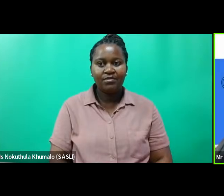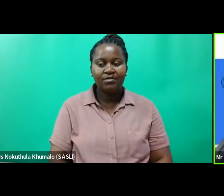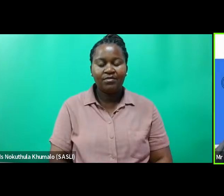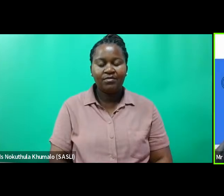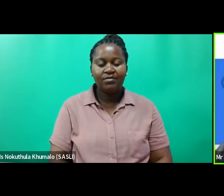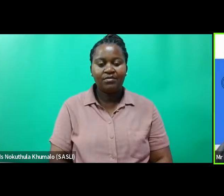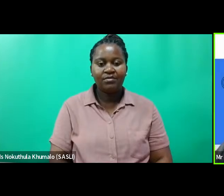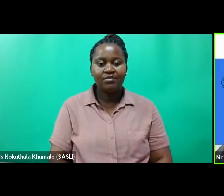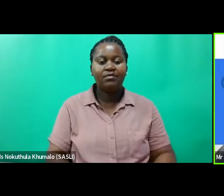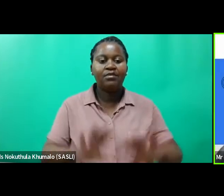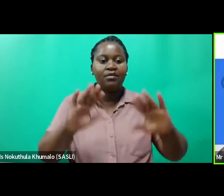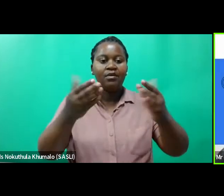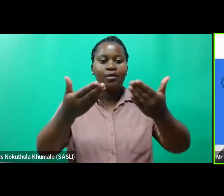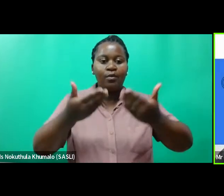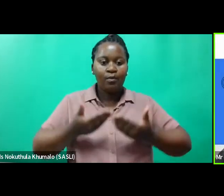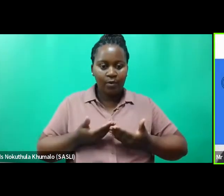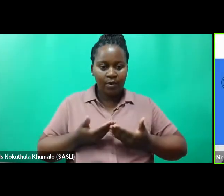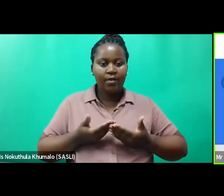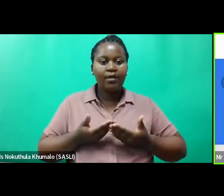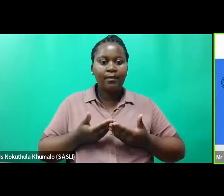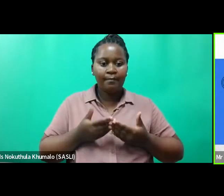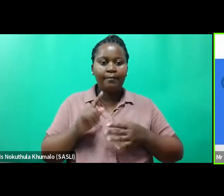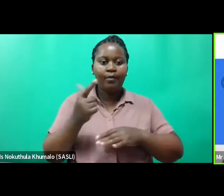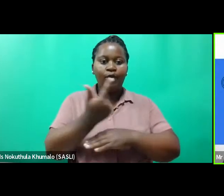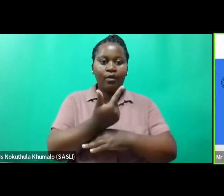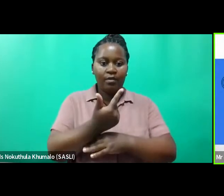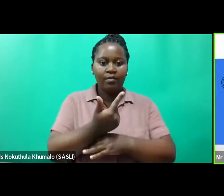Welcome back, everyone.